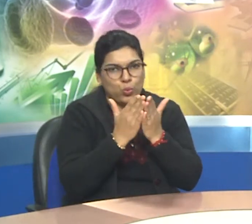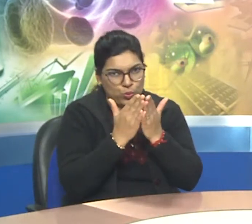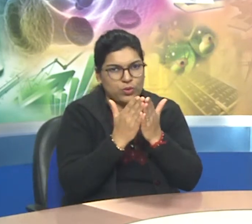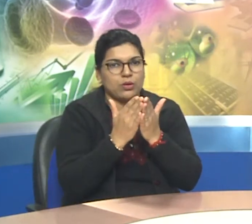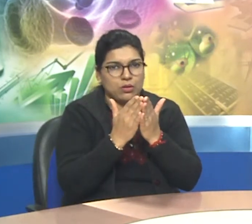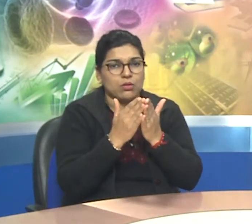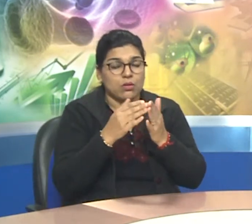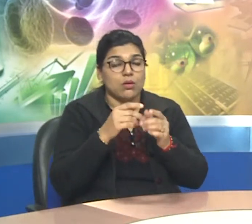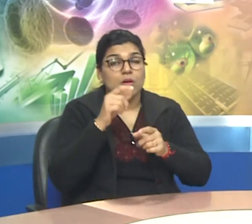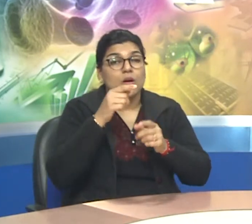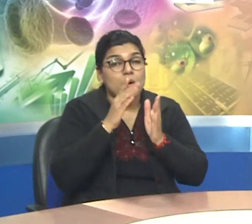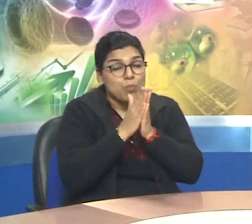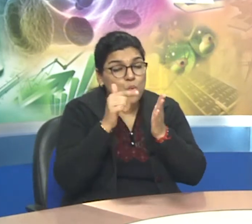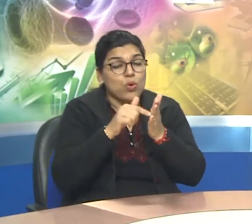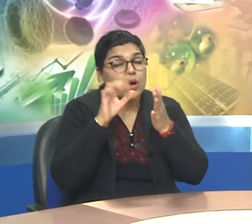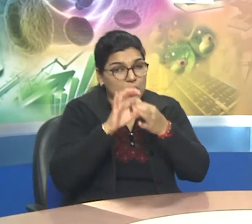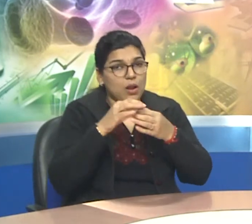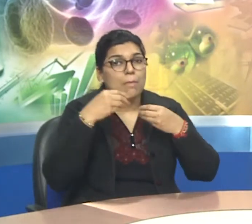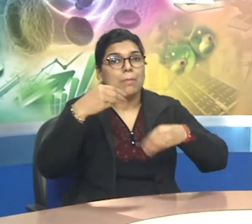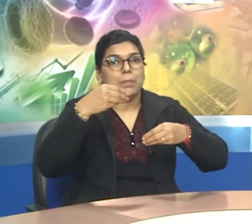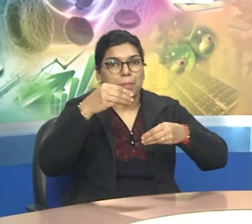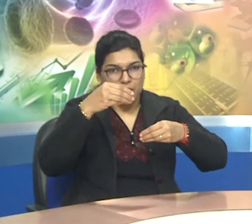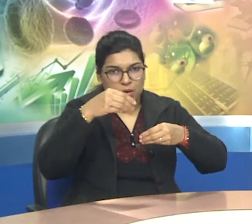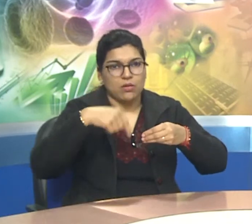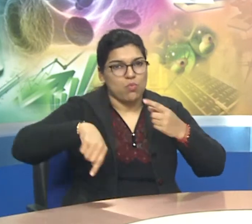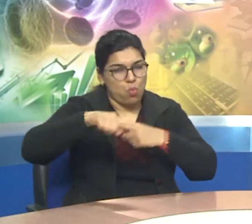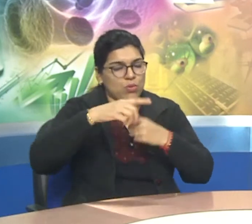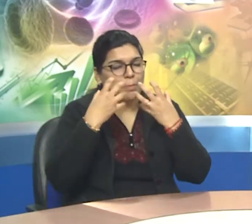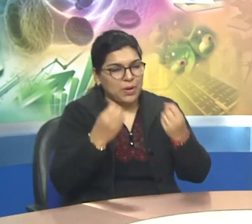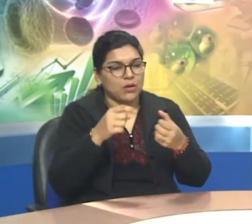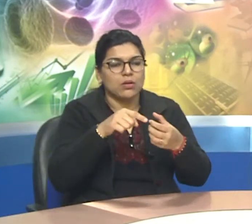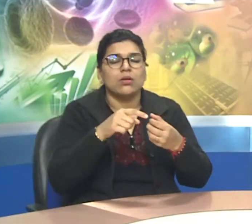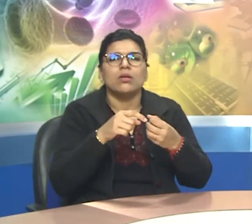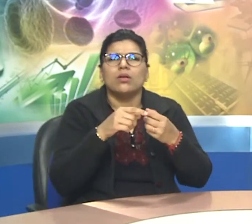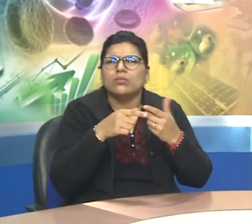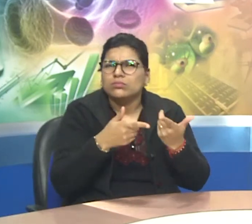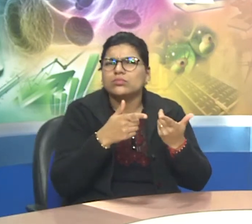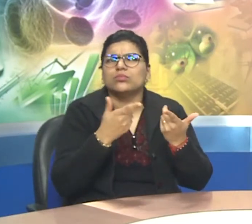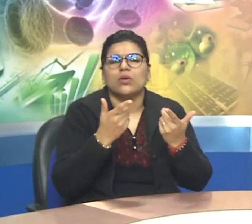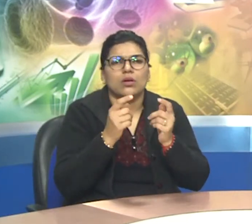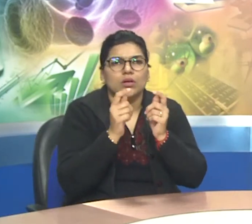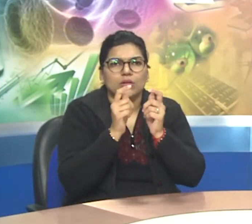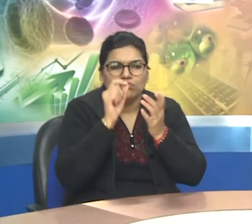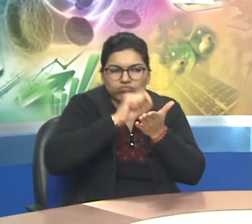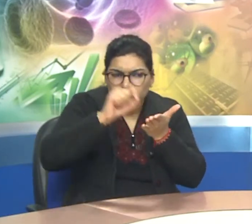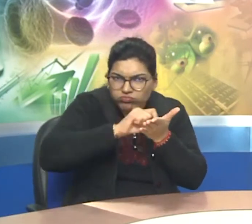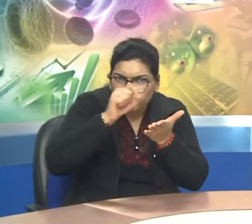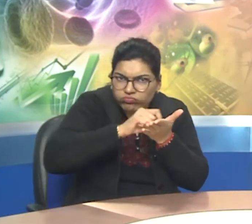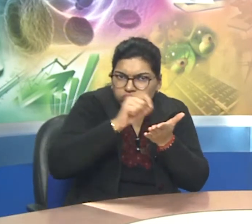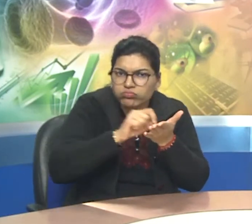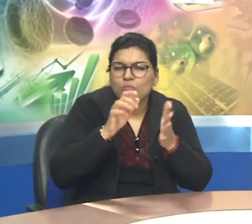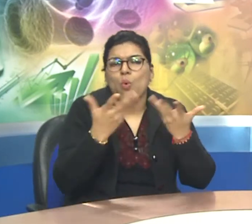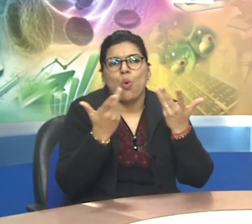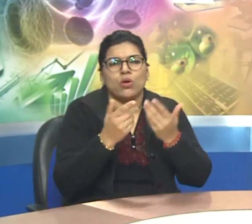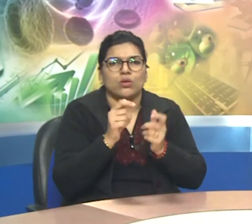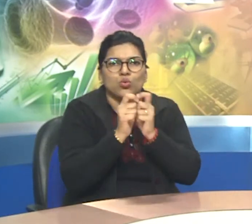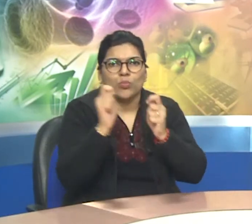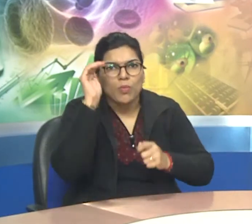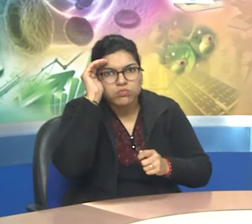And so we need more paper for more books, notebooks,